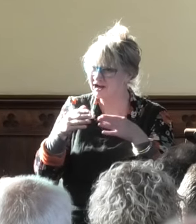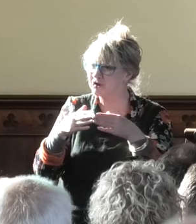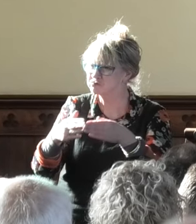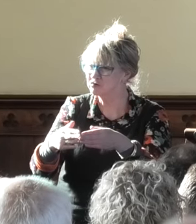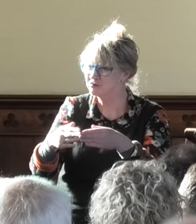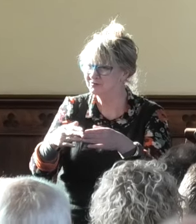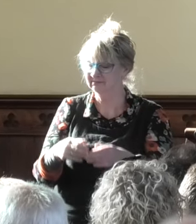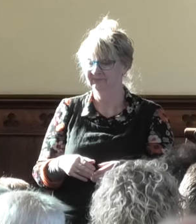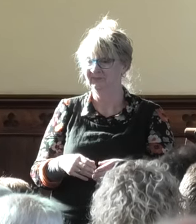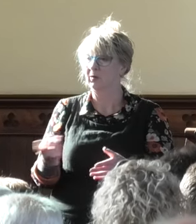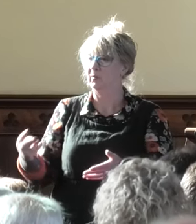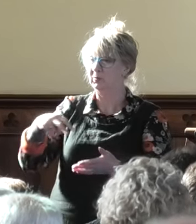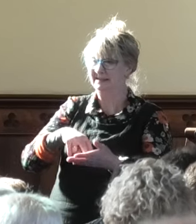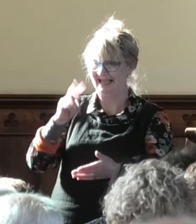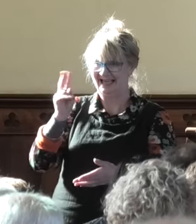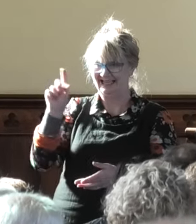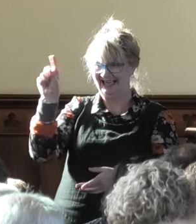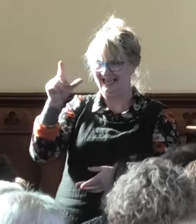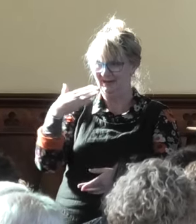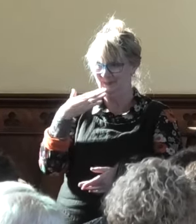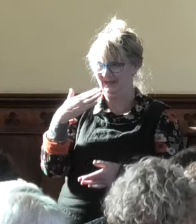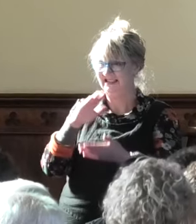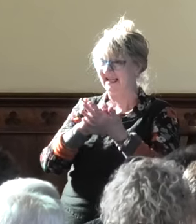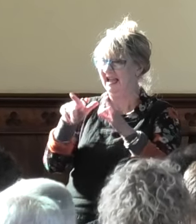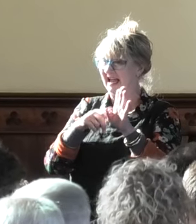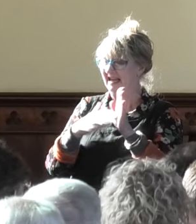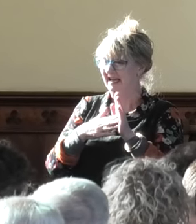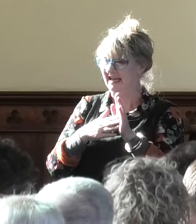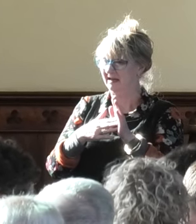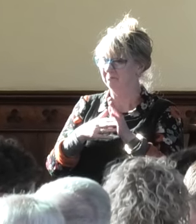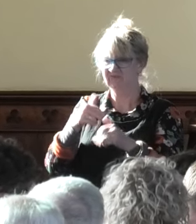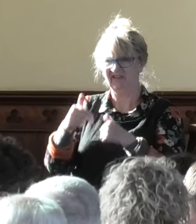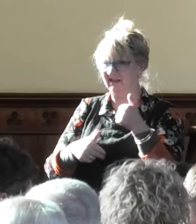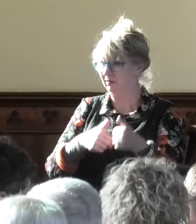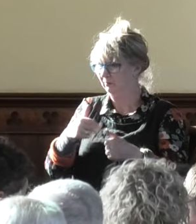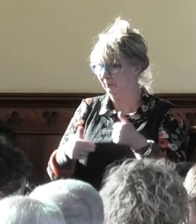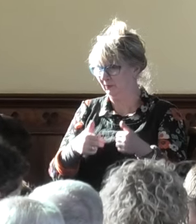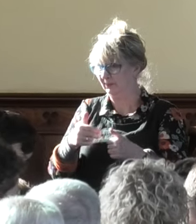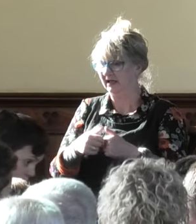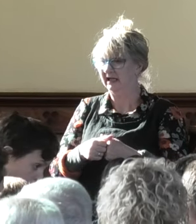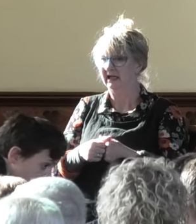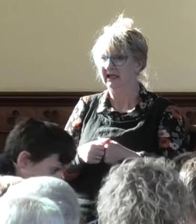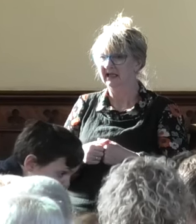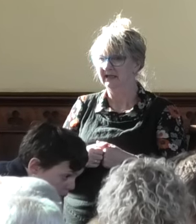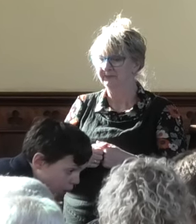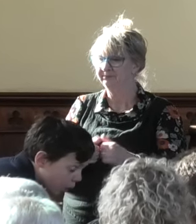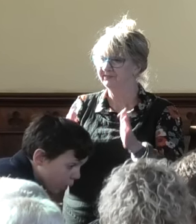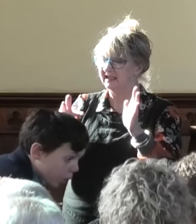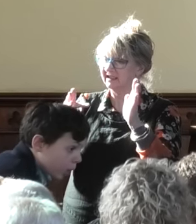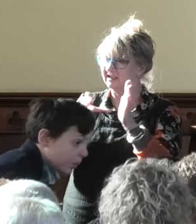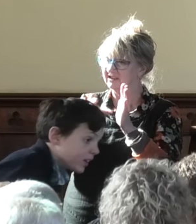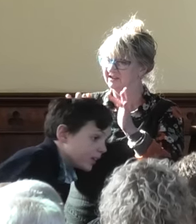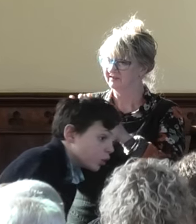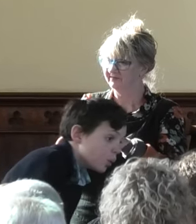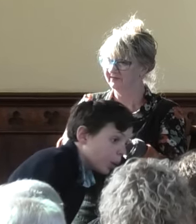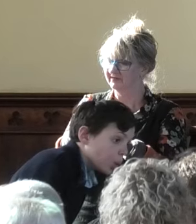We're going to stand and sing again a well-known hymn, Because He Lives. It picks up the theme that Dorothy was just sharing, that Jesus has been resurrected. He's